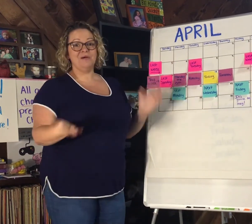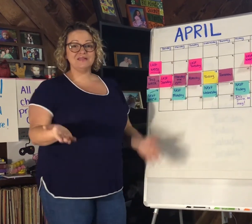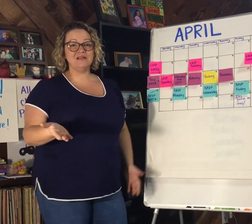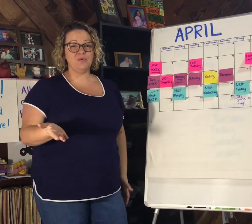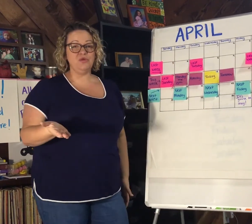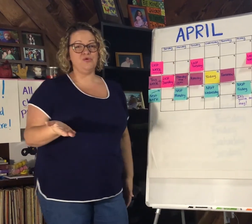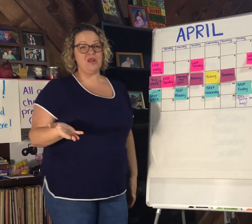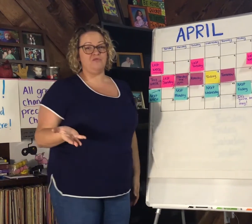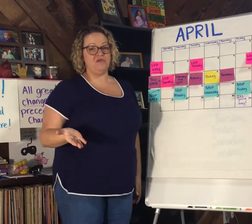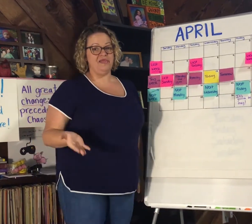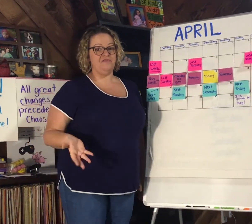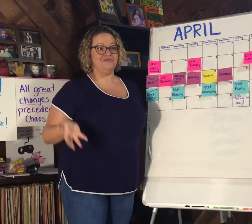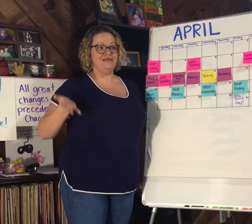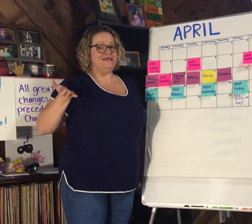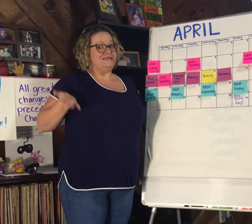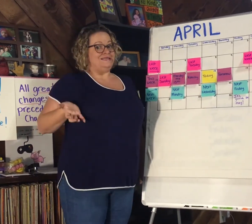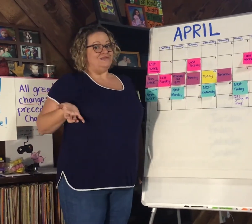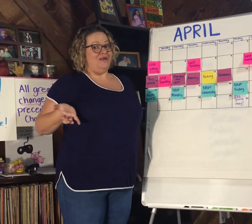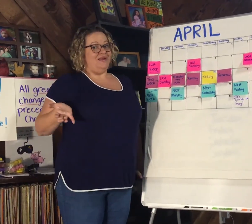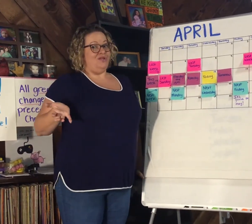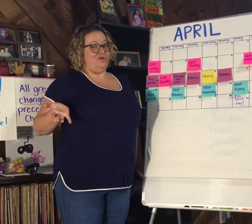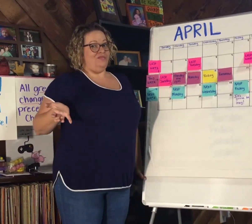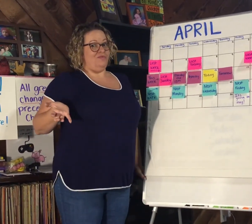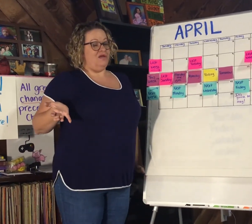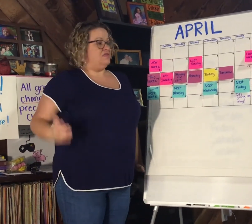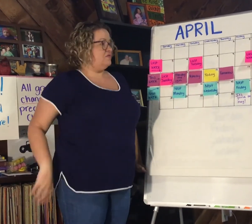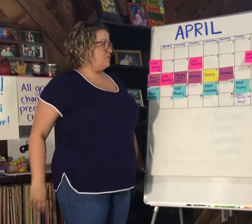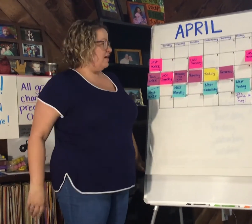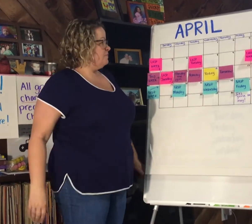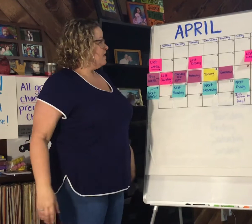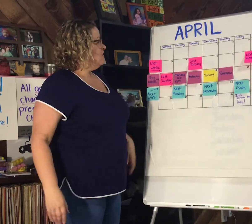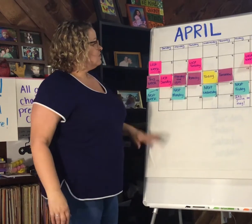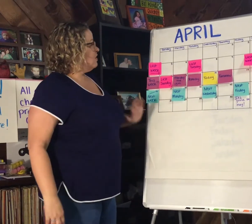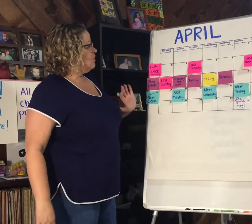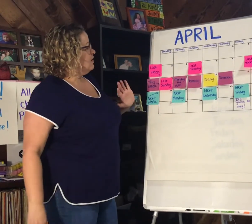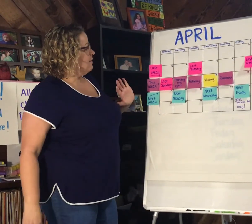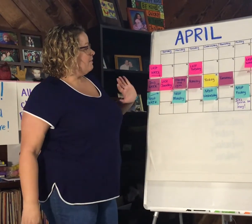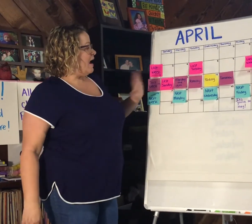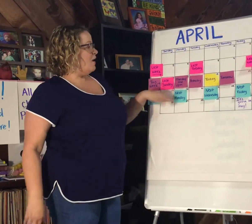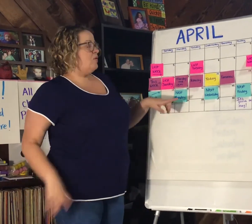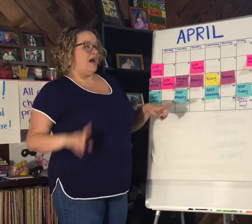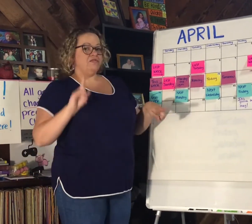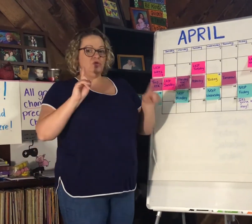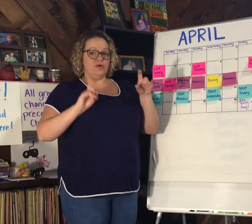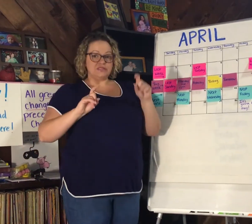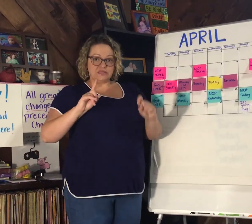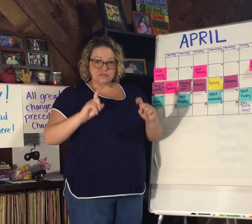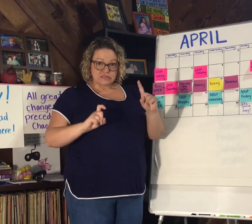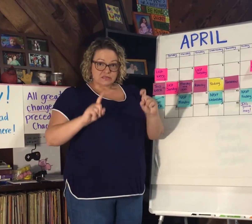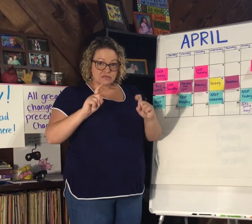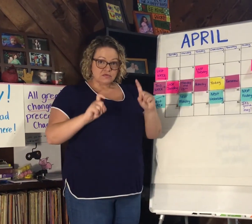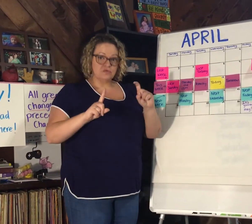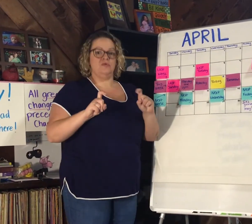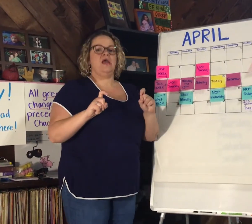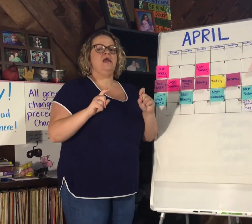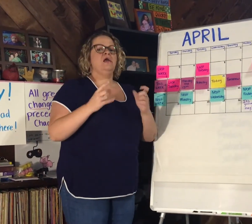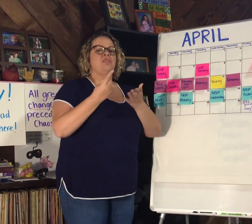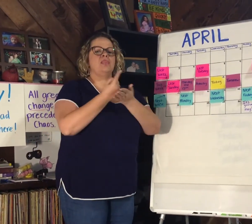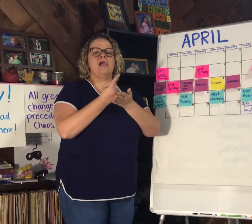like the one you created before we left that we didn't get to do anything with. Okay? So, I will ask you questions. Okay,